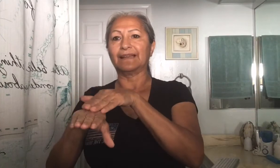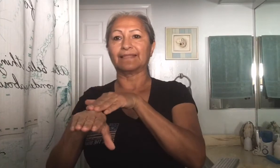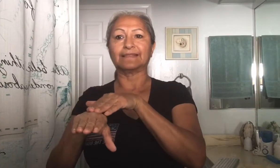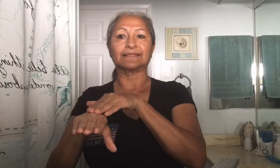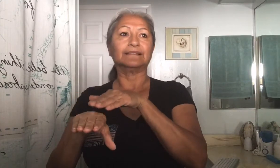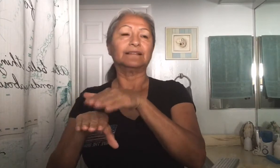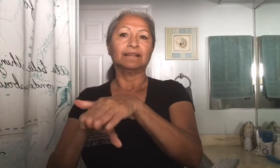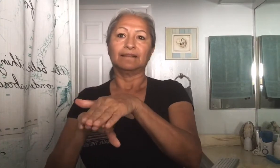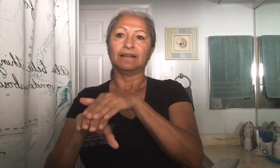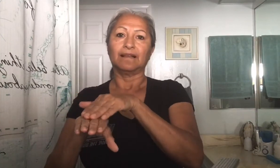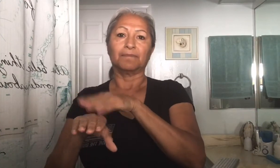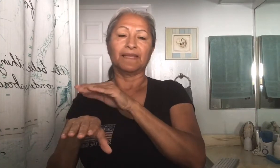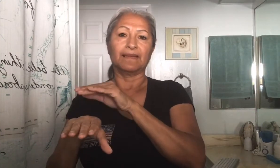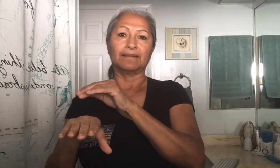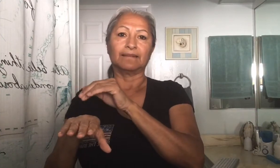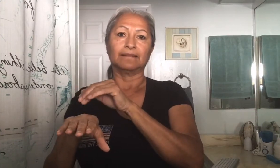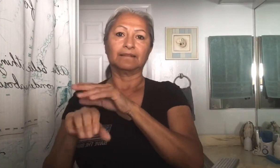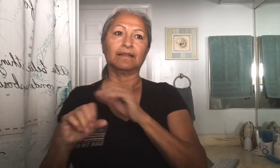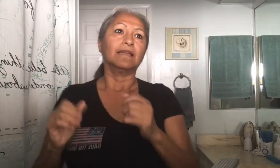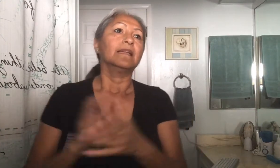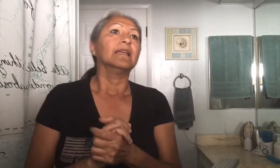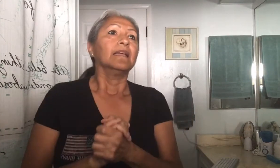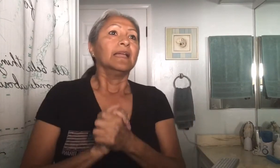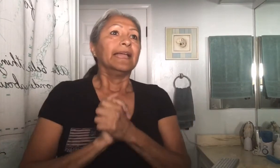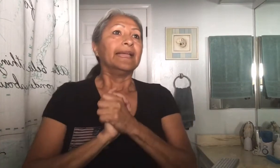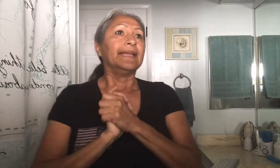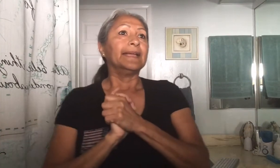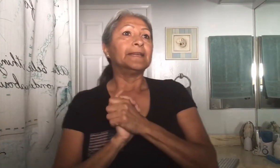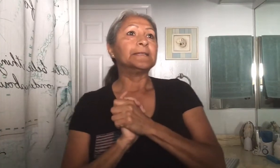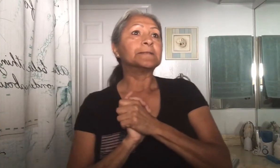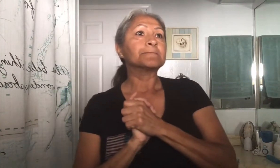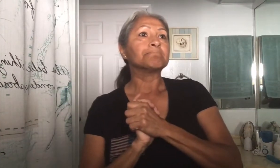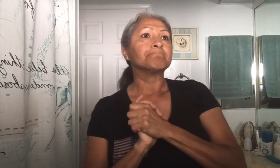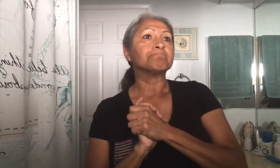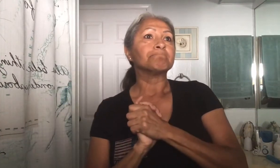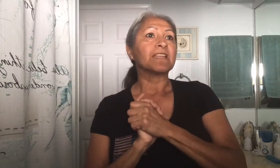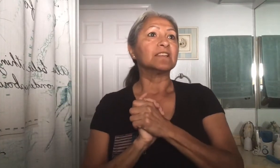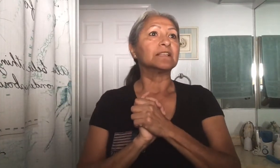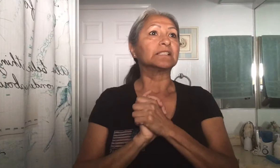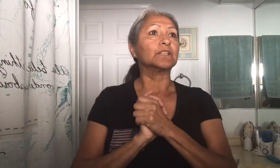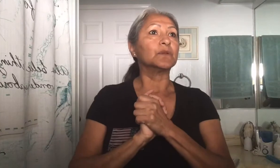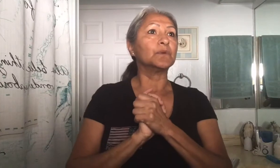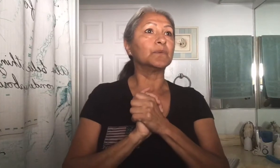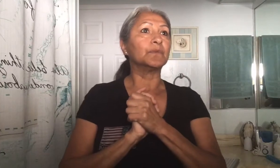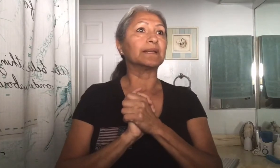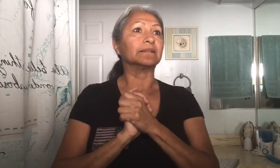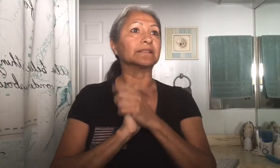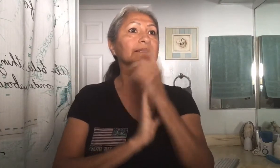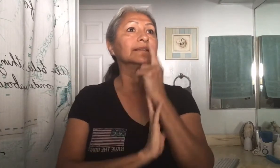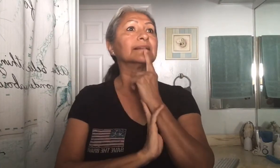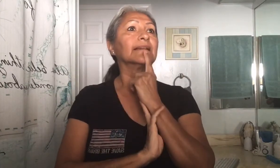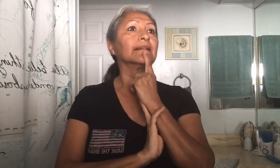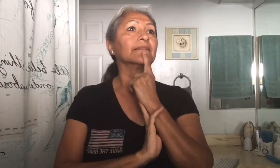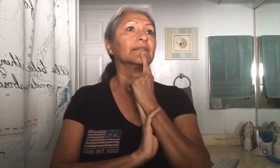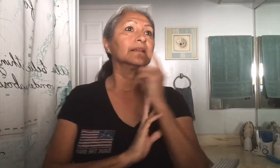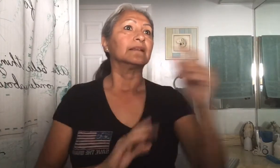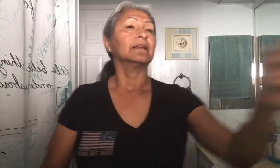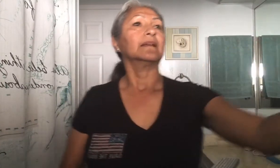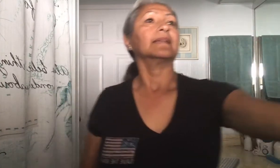this, up the hand. And slow, what else do I have? I can't